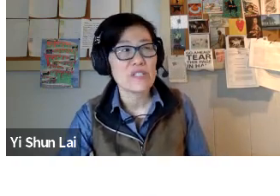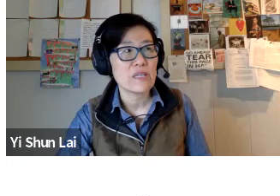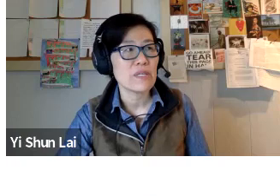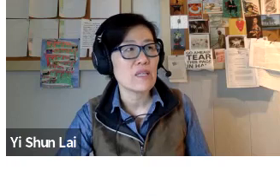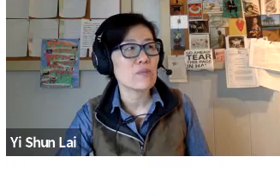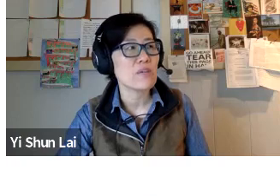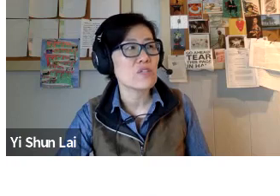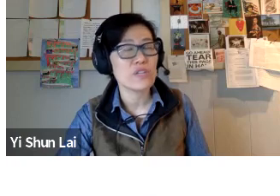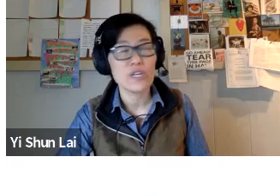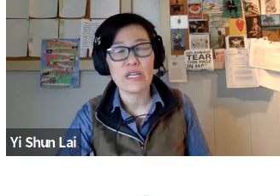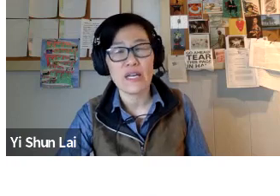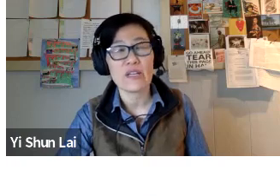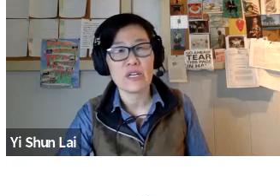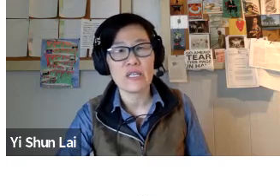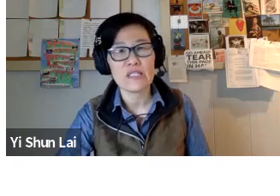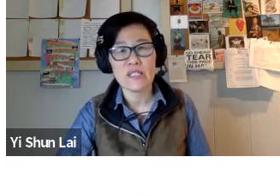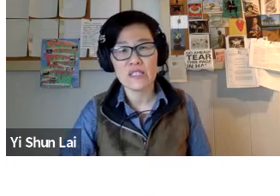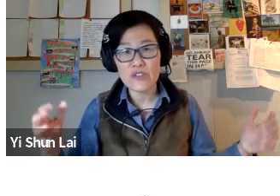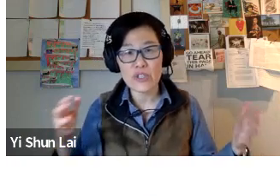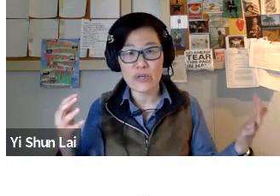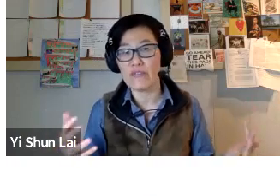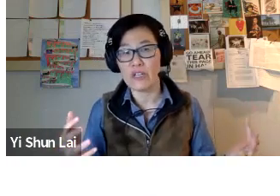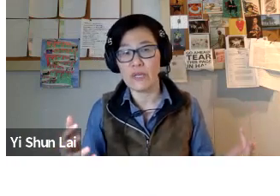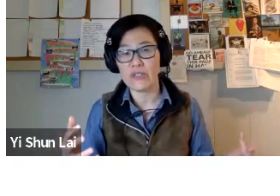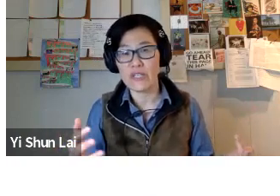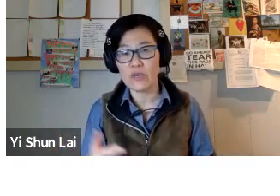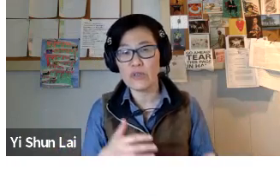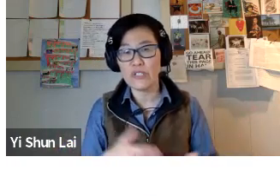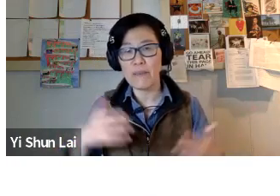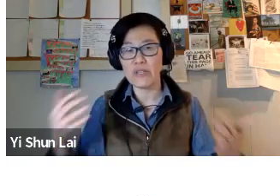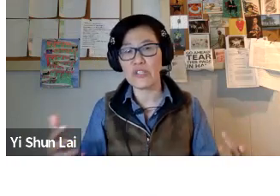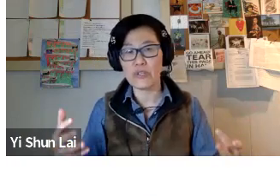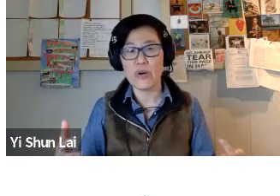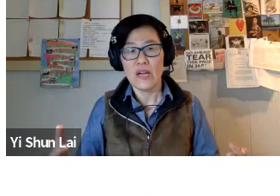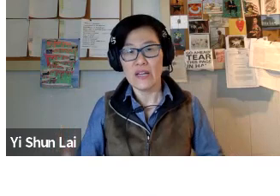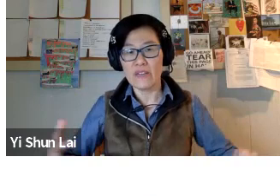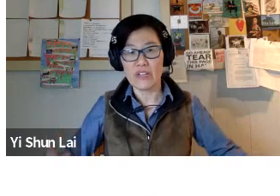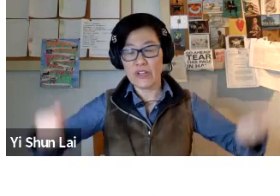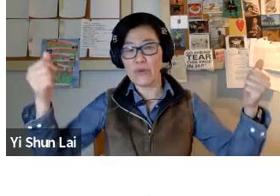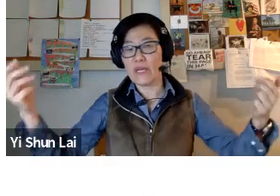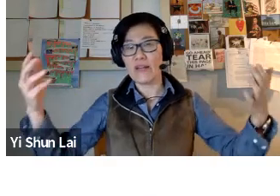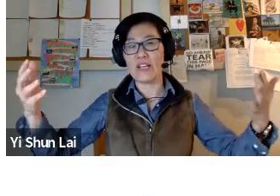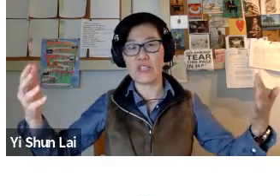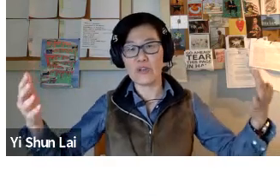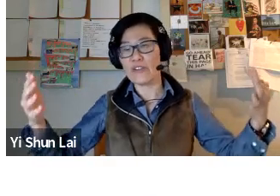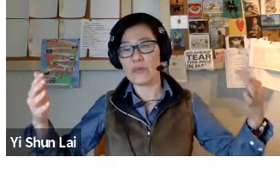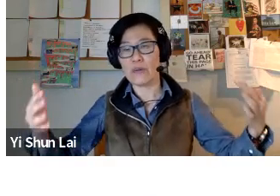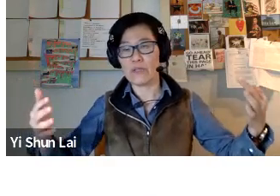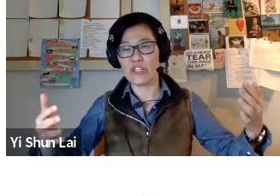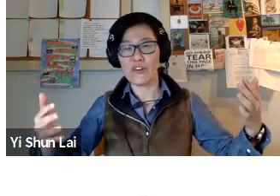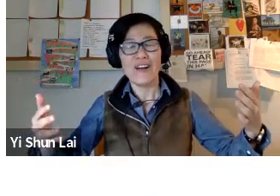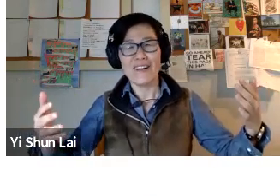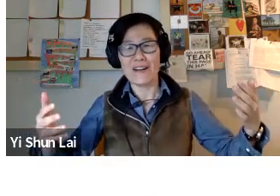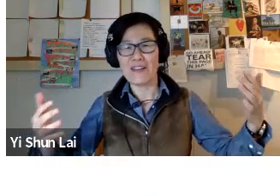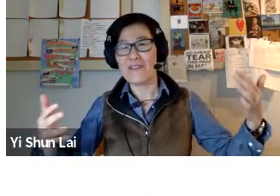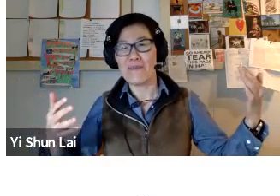very, very deeply. The premise of the hook is essentially your elevator pitch, right? So when you step into an elevator and you meet an agent, you have to be able